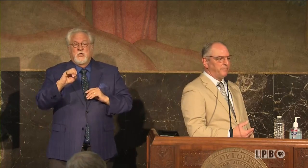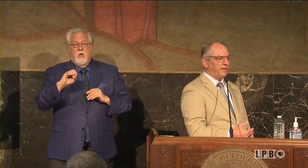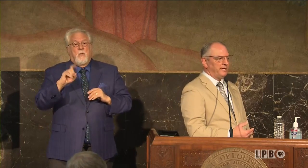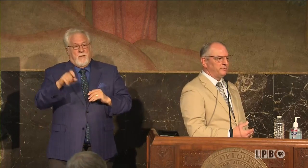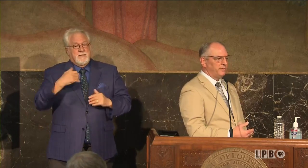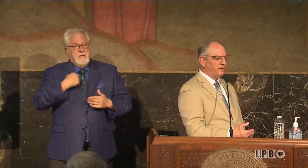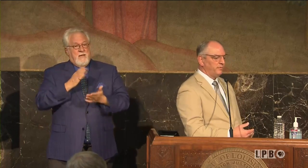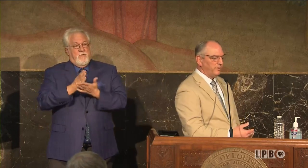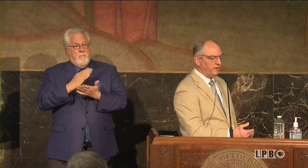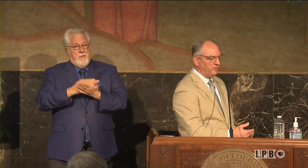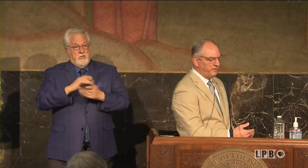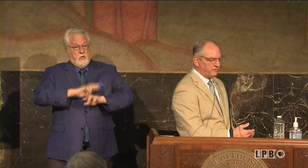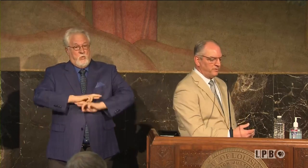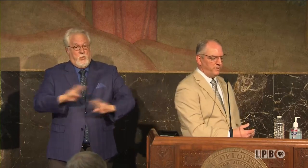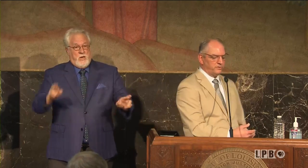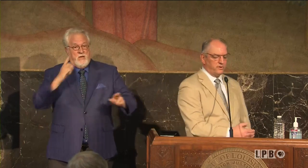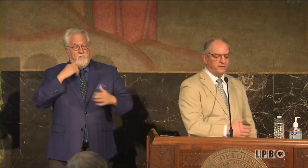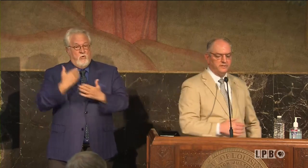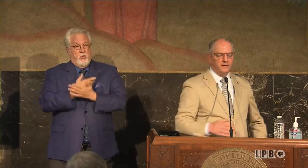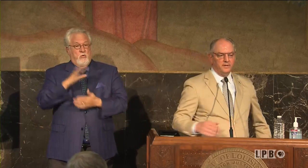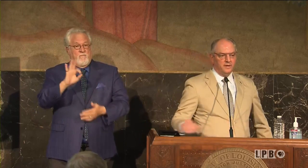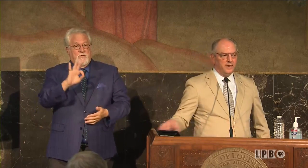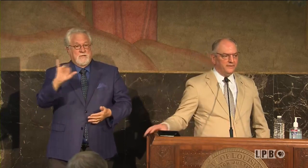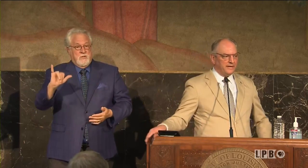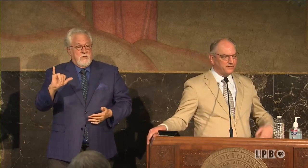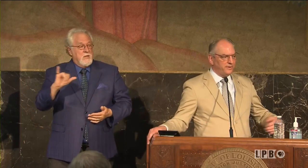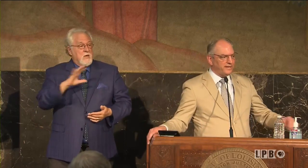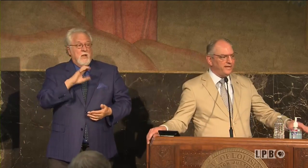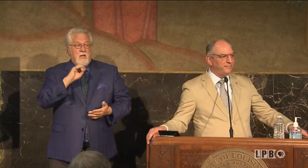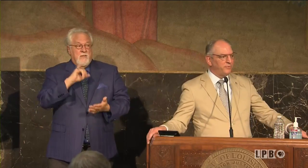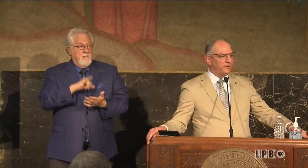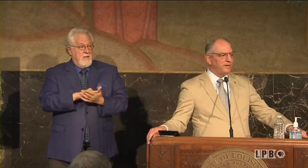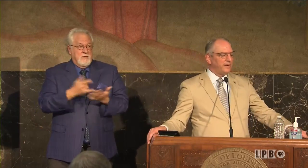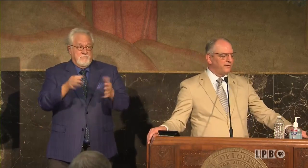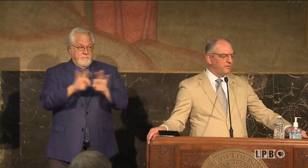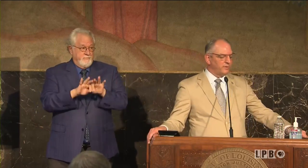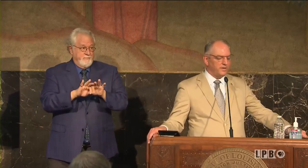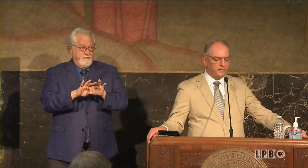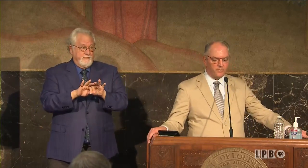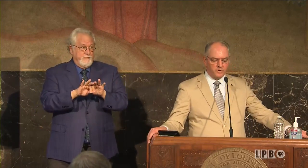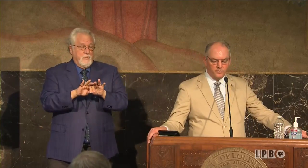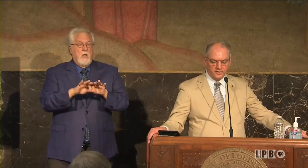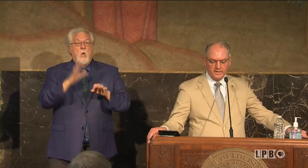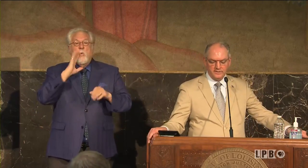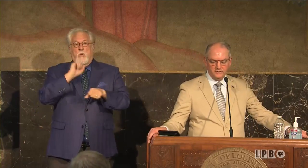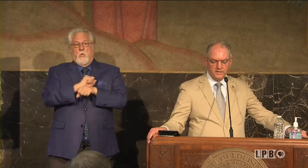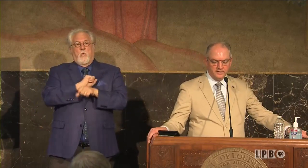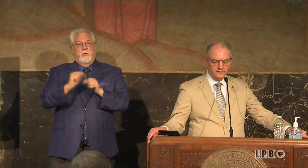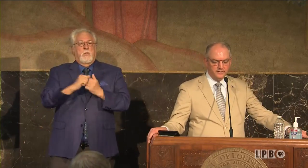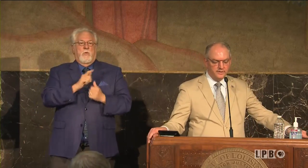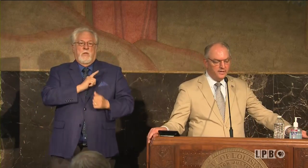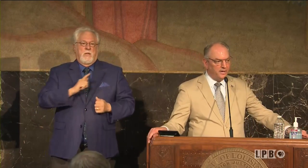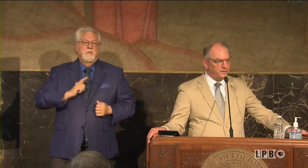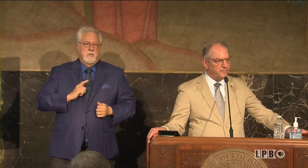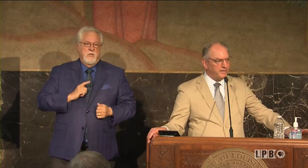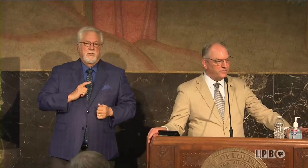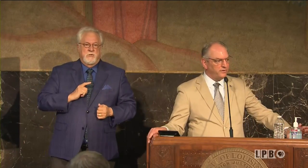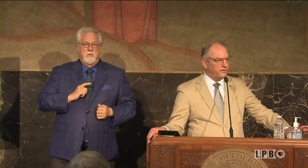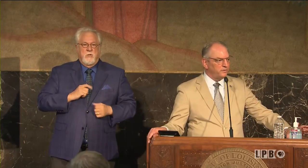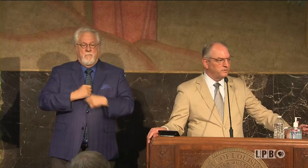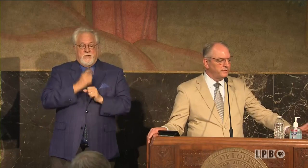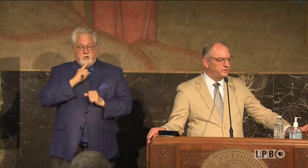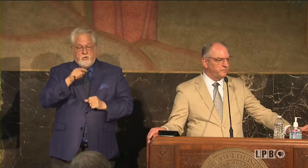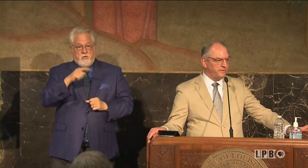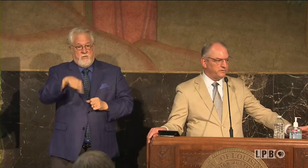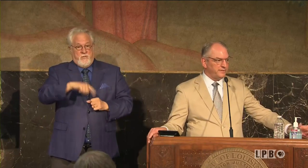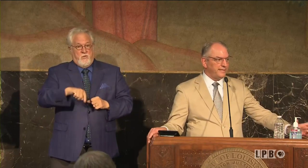in place when the new fiscal year starts. That's critically important, and so we're going to be working with the legislature to make sure that